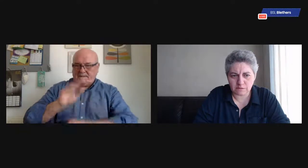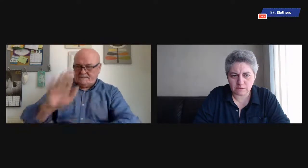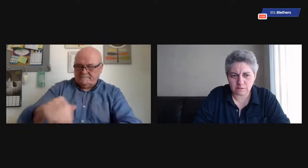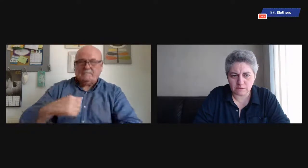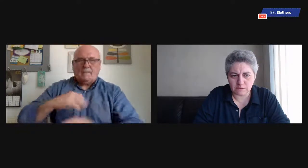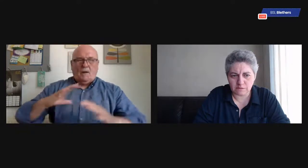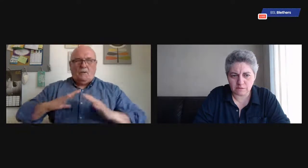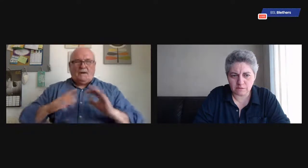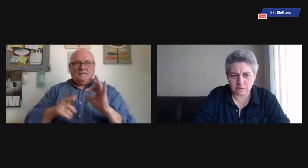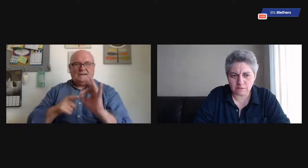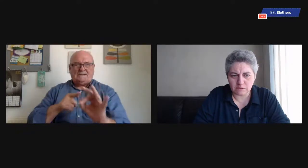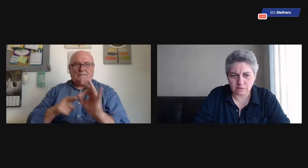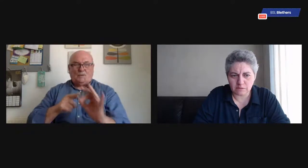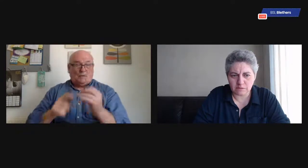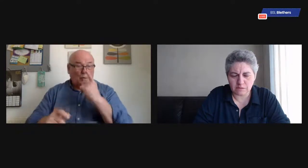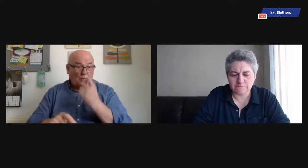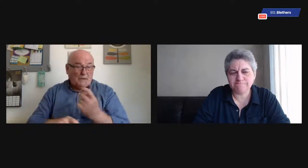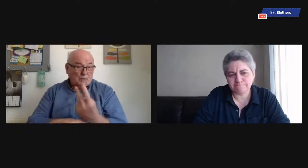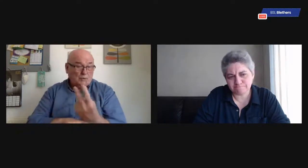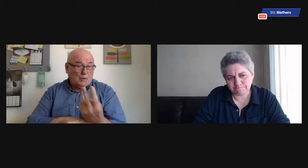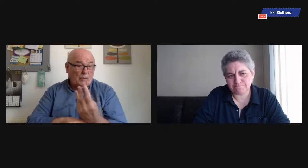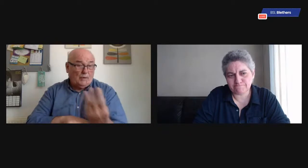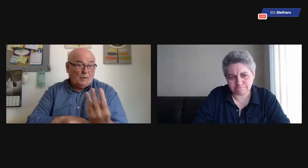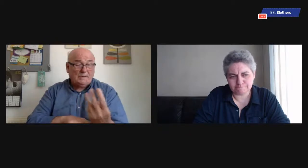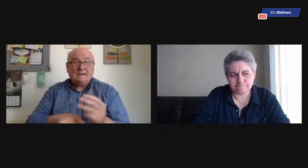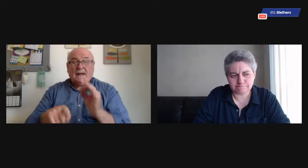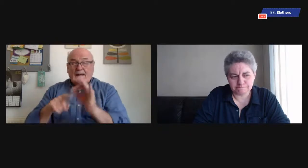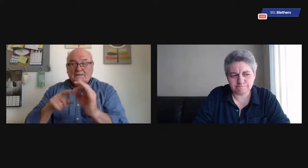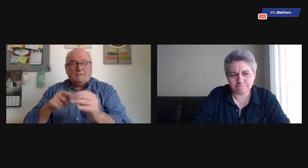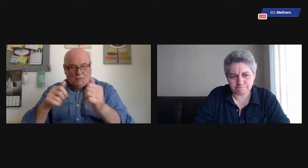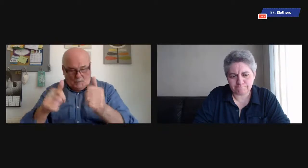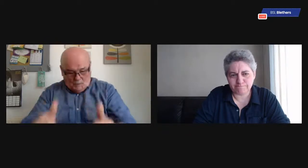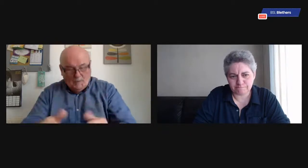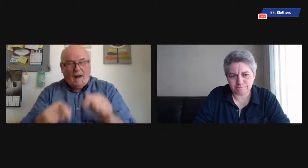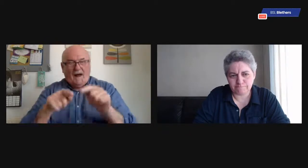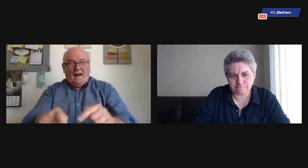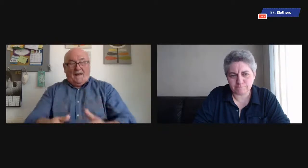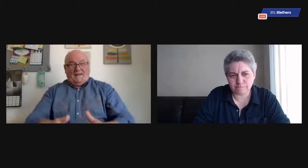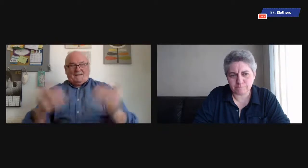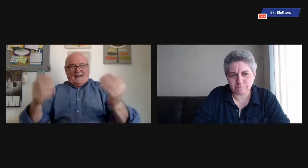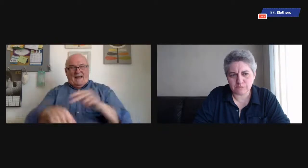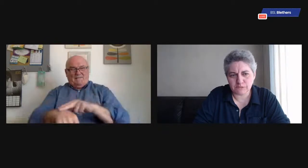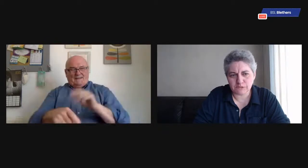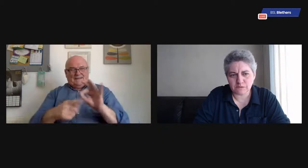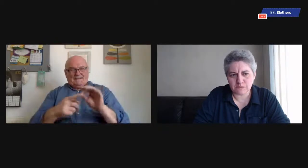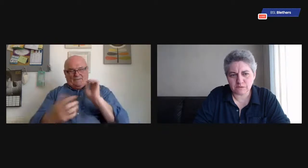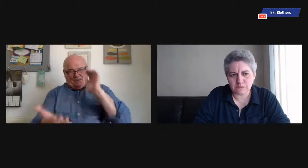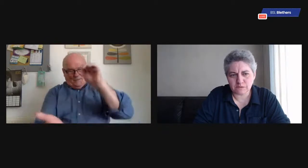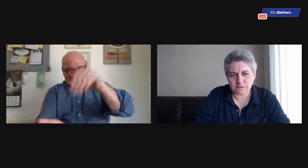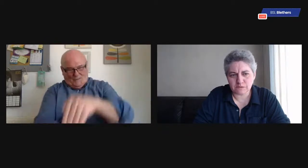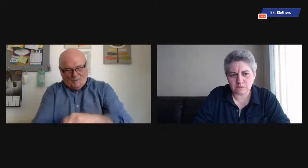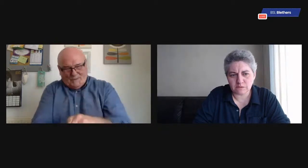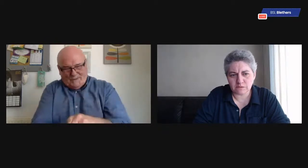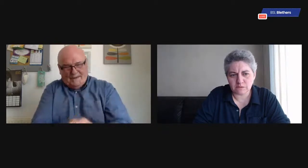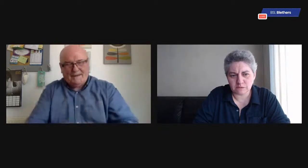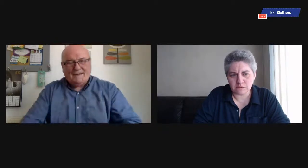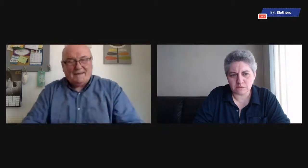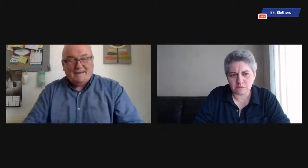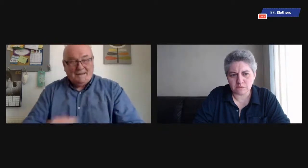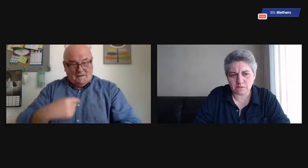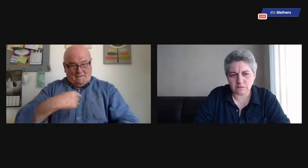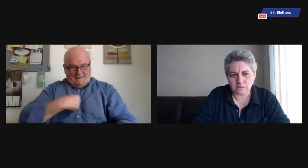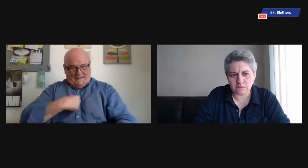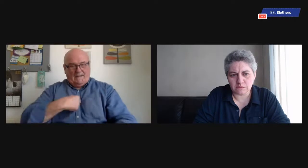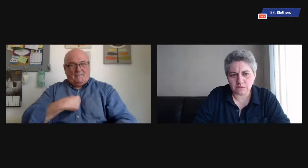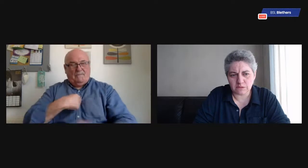that all the information is given. Sometimes it can take 2 or 3 weeks,